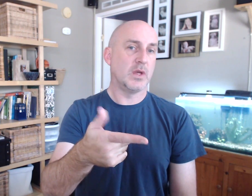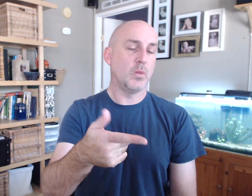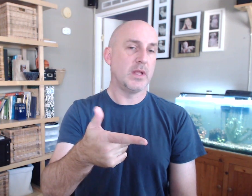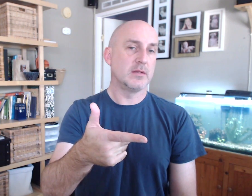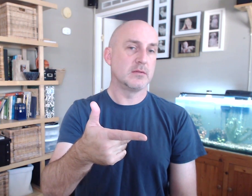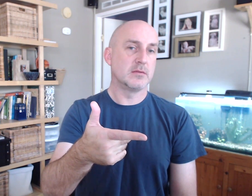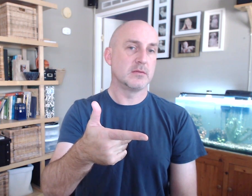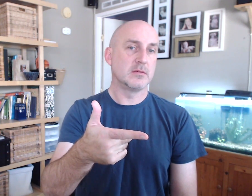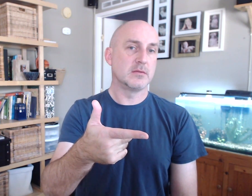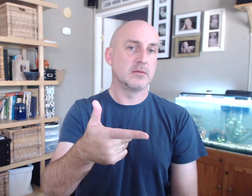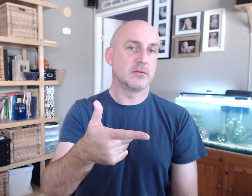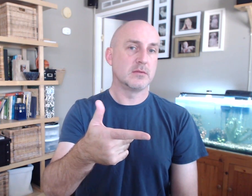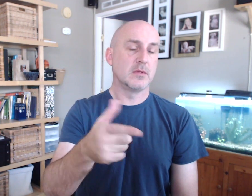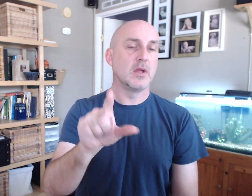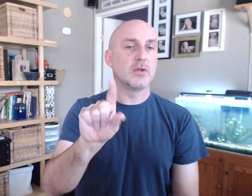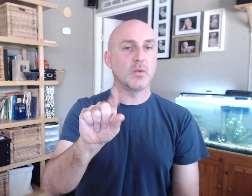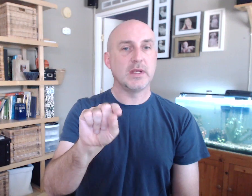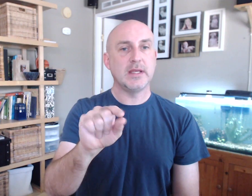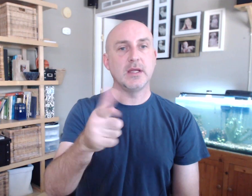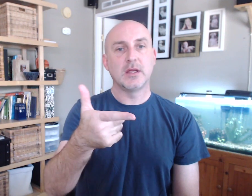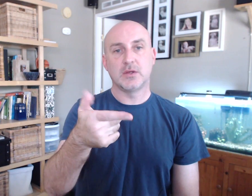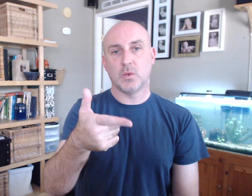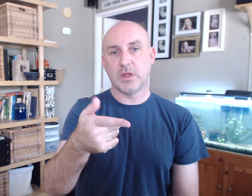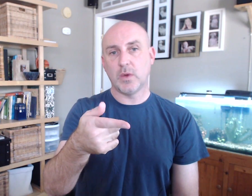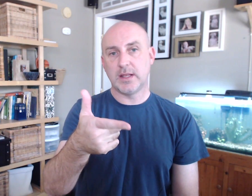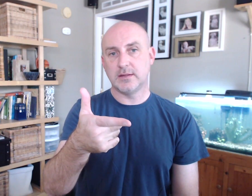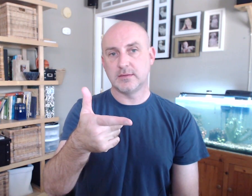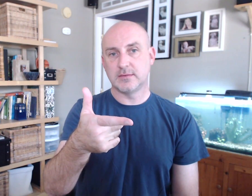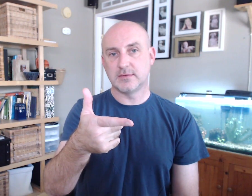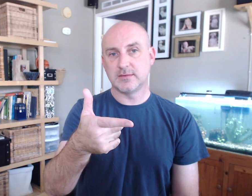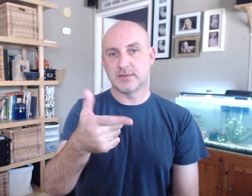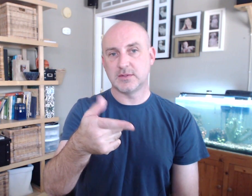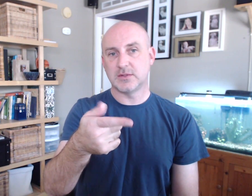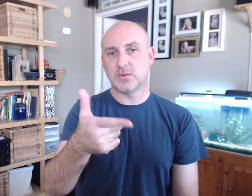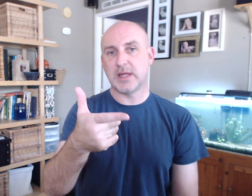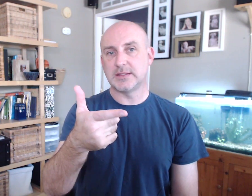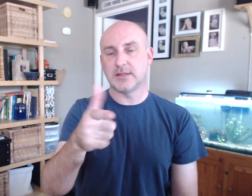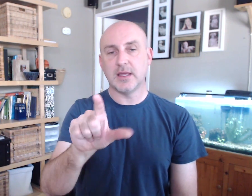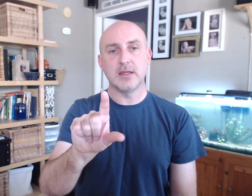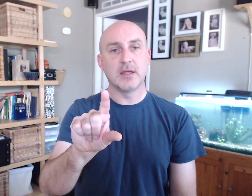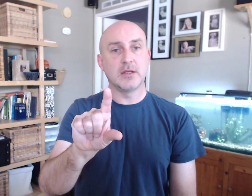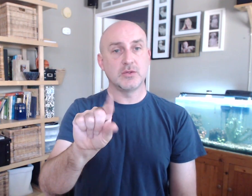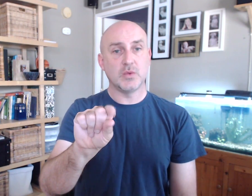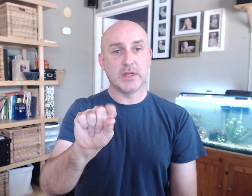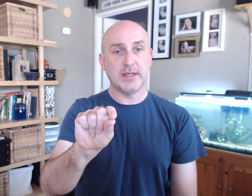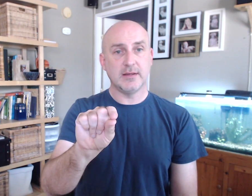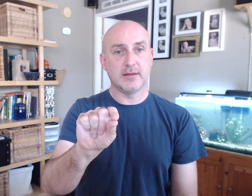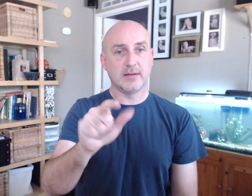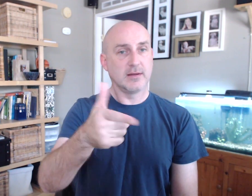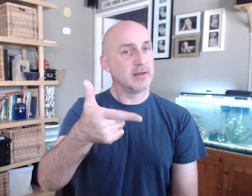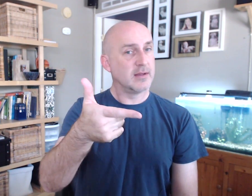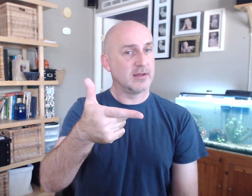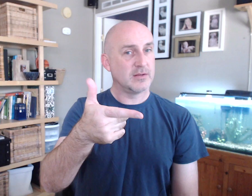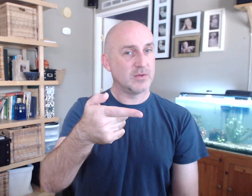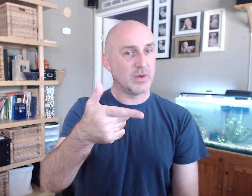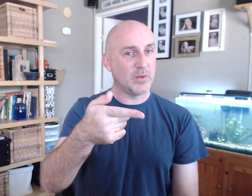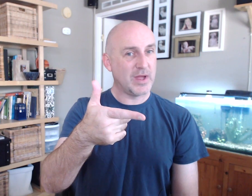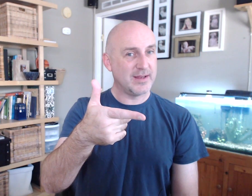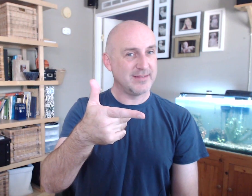21, 20, 21, which goes twice, okay? 20, 21,